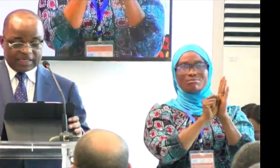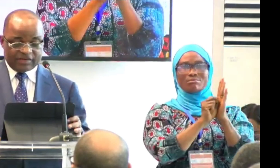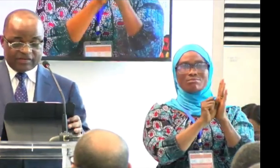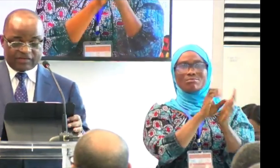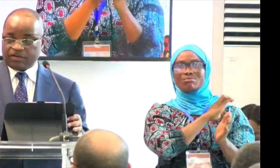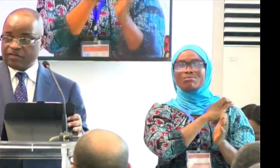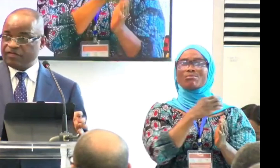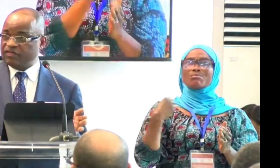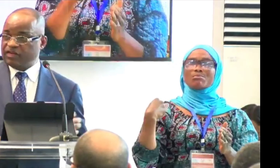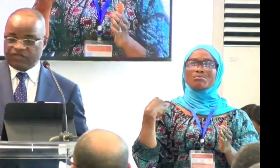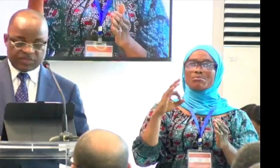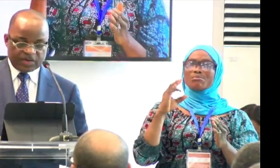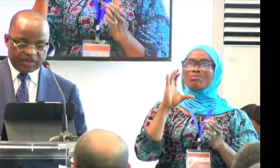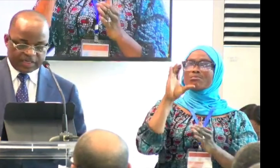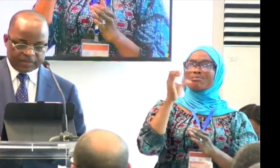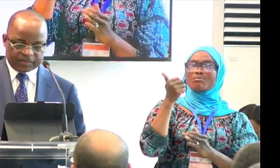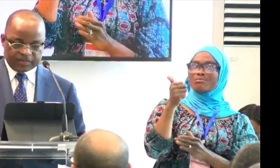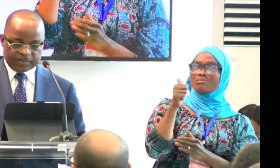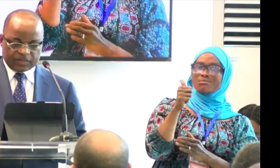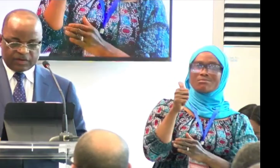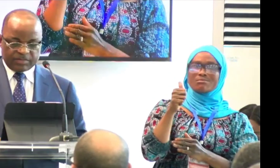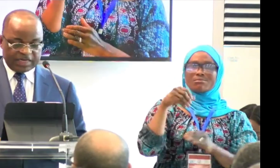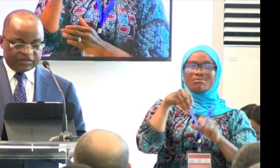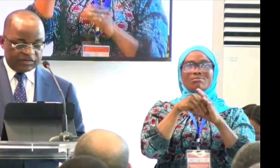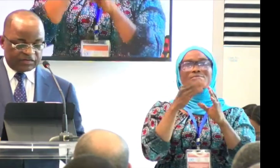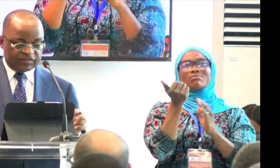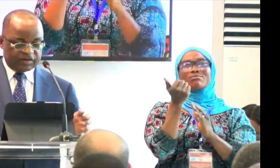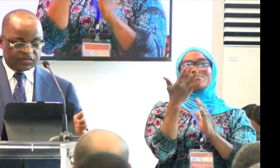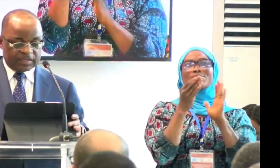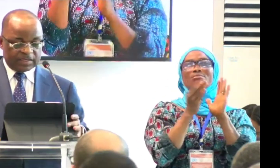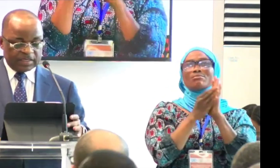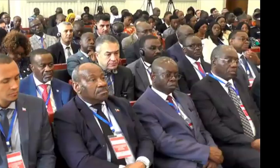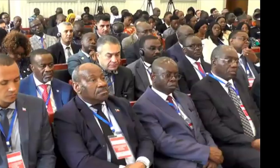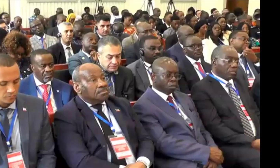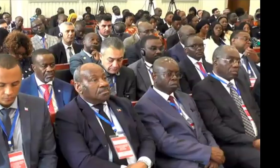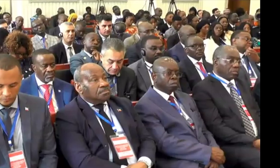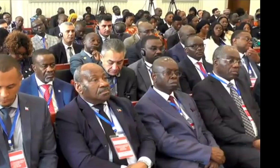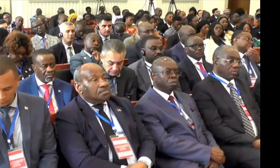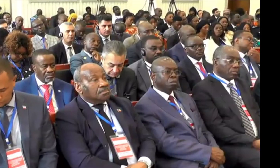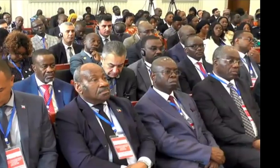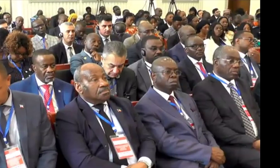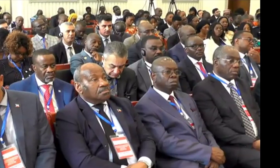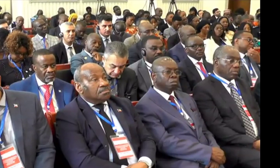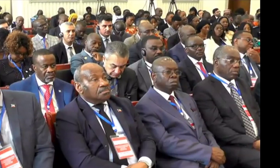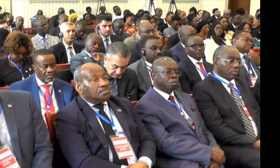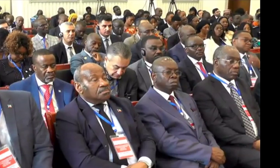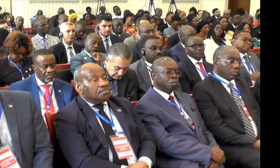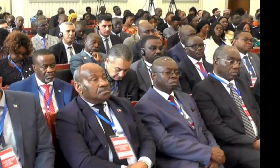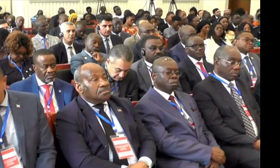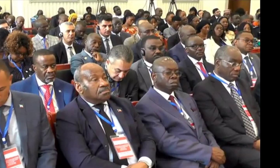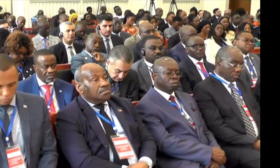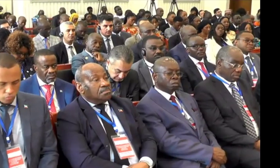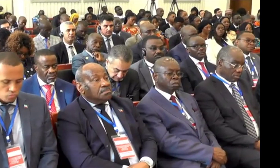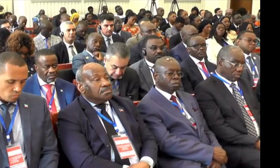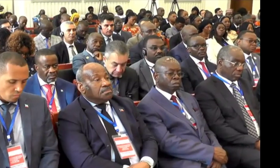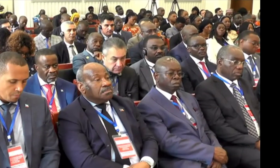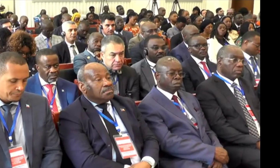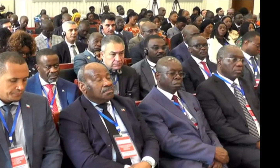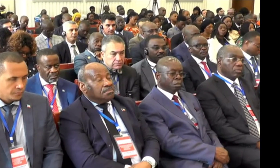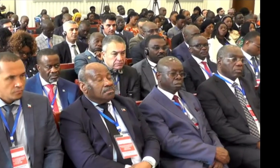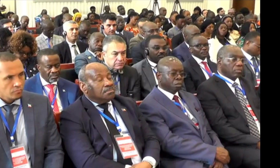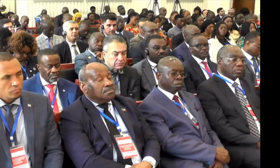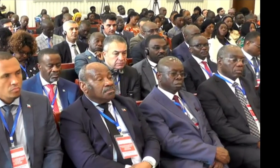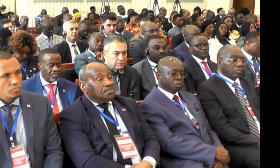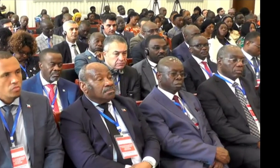10 in Addis in February on the margins of the 38th session of the African Union.